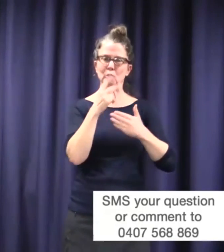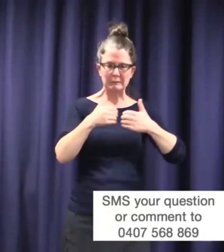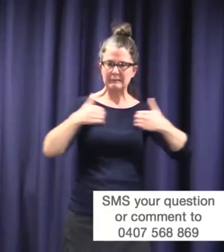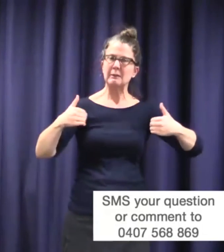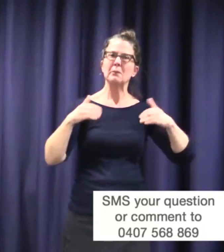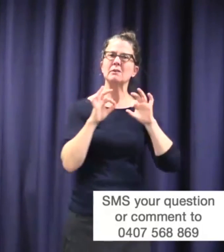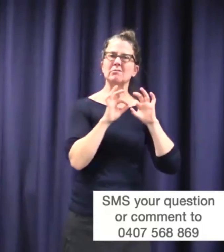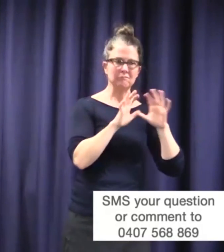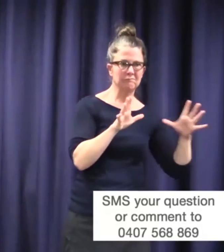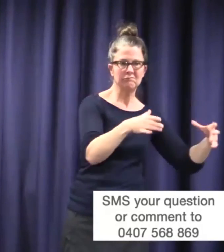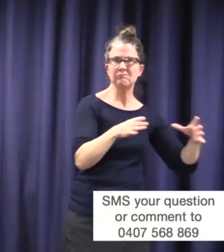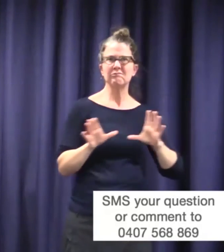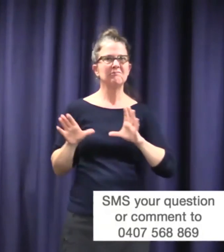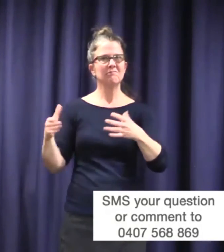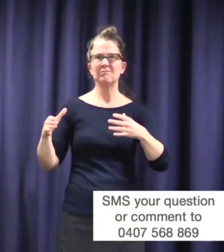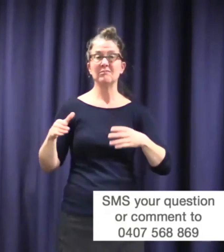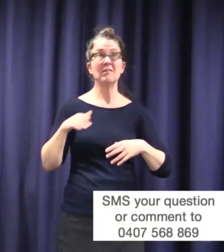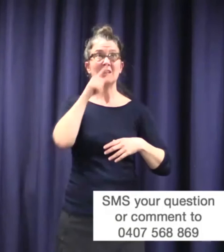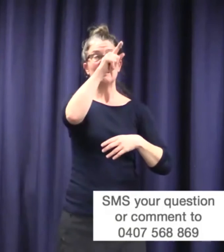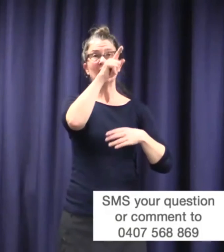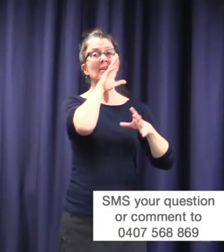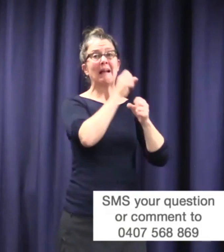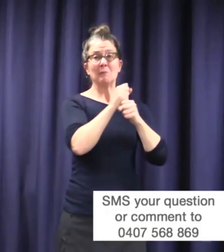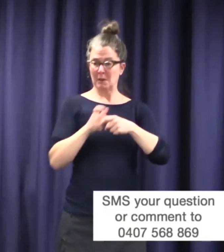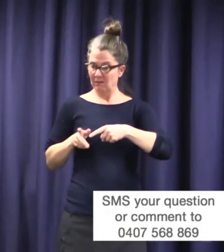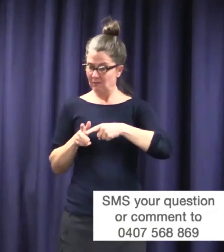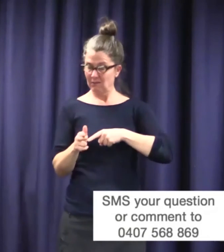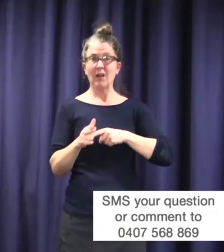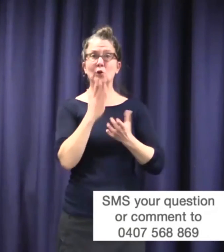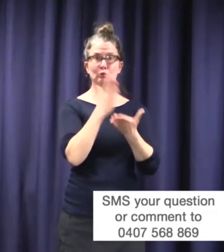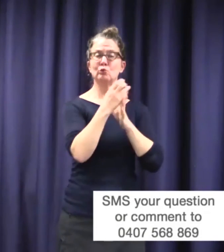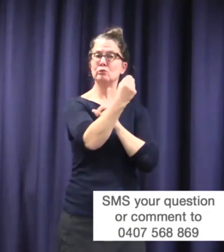That drastic cut has had an overall effect on the total operations